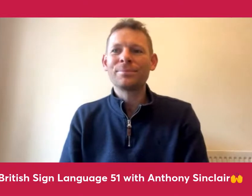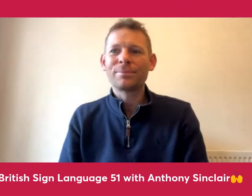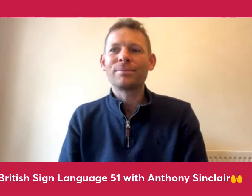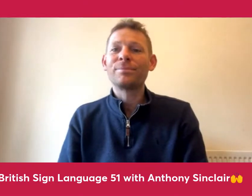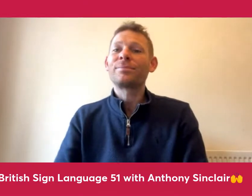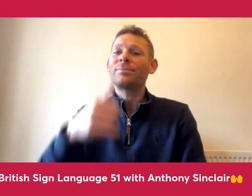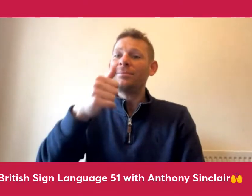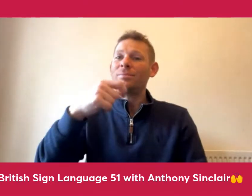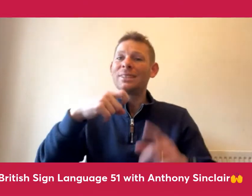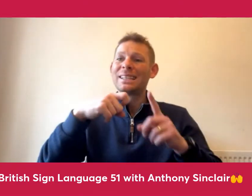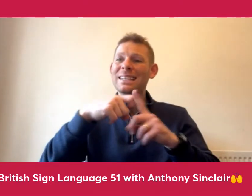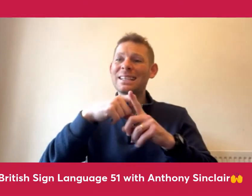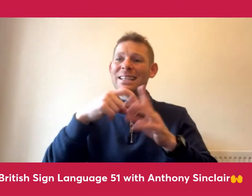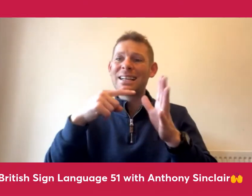villa.